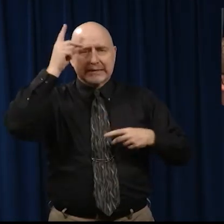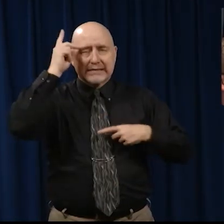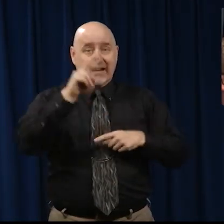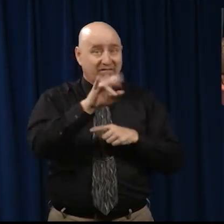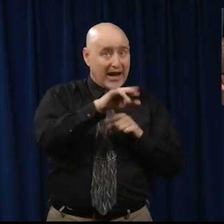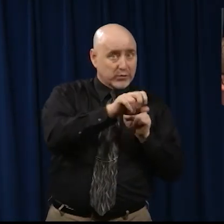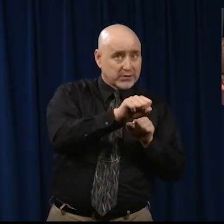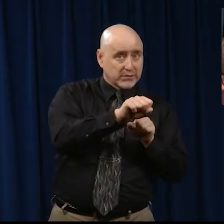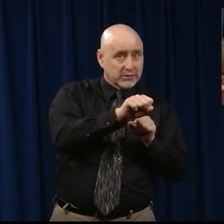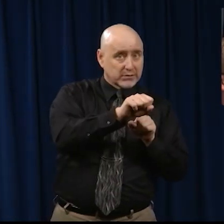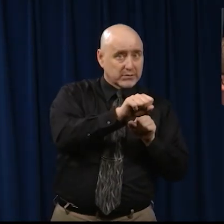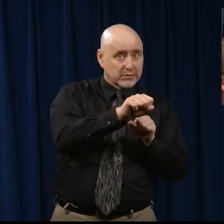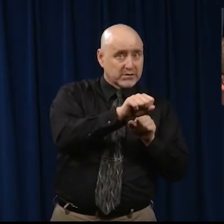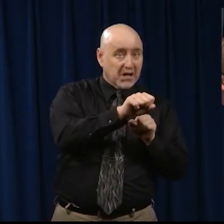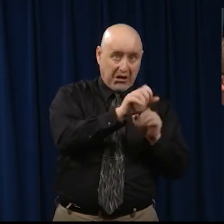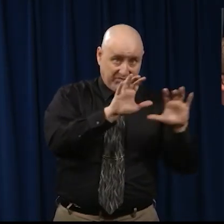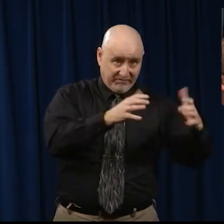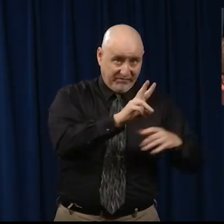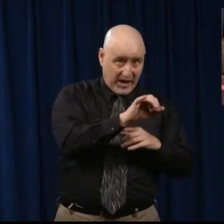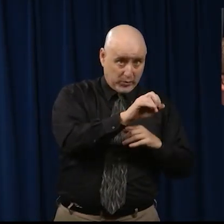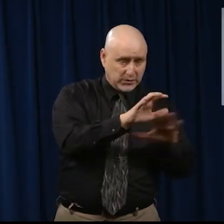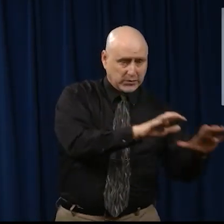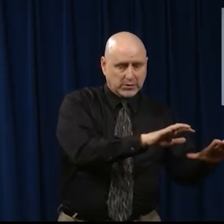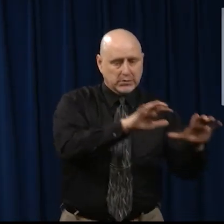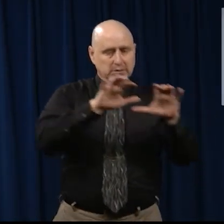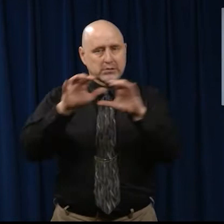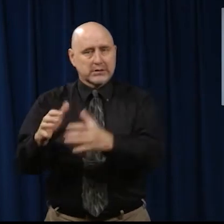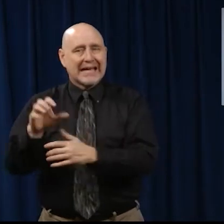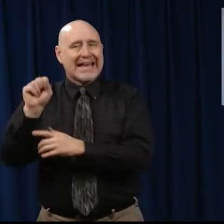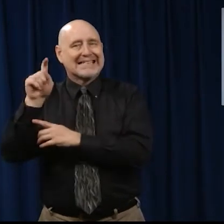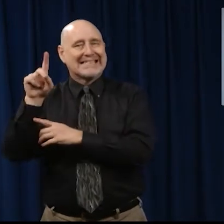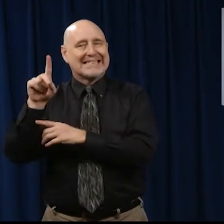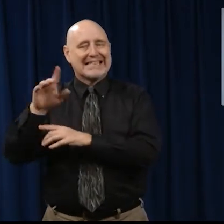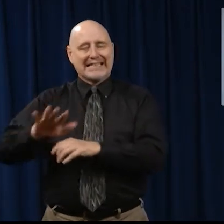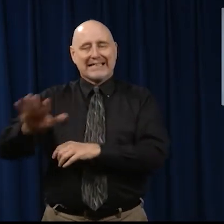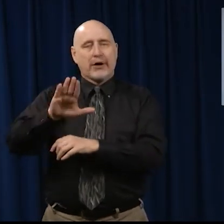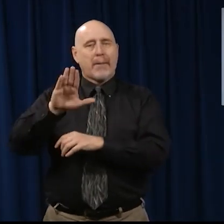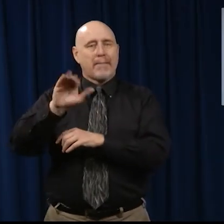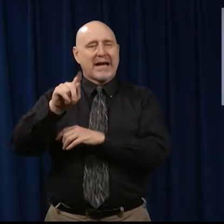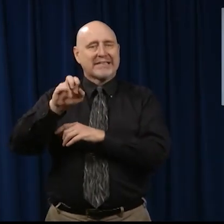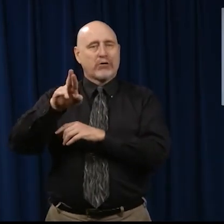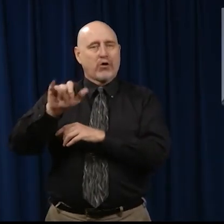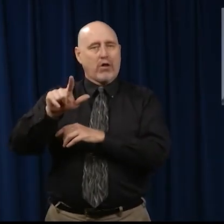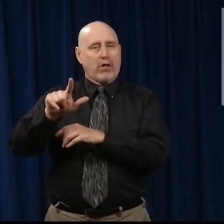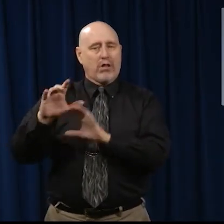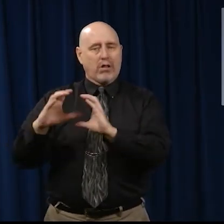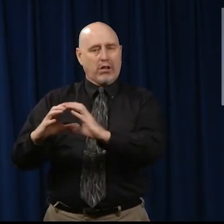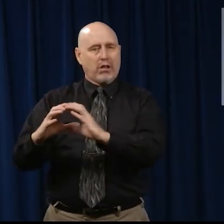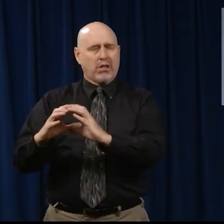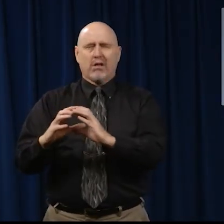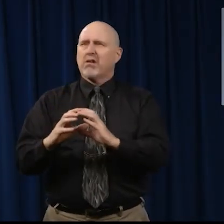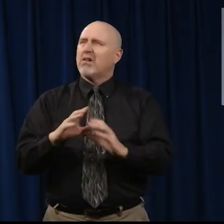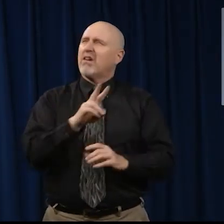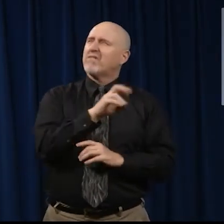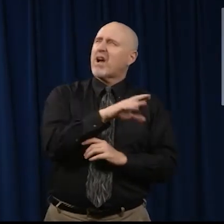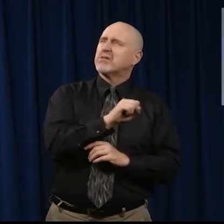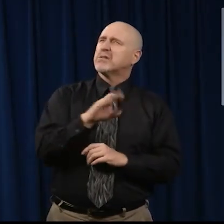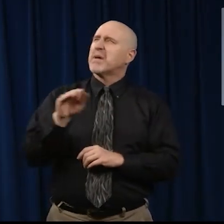transmitted viruses. Now, let's move over to the sexually transmitted diseases that are bacterial. You say, well, what's the difference?